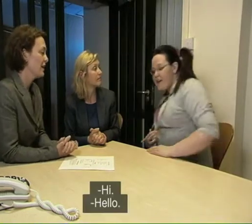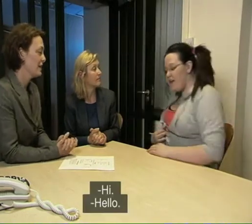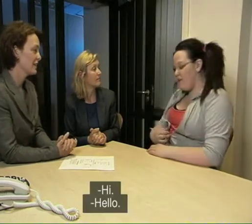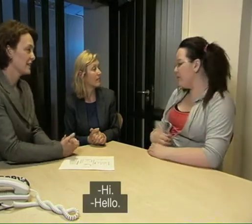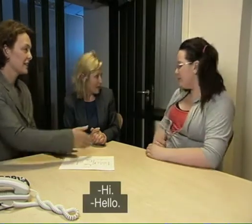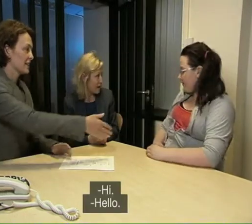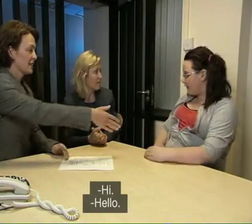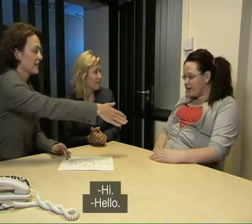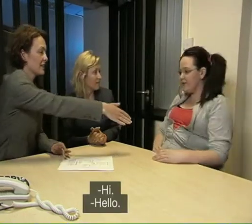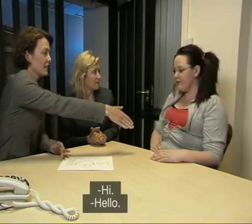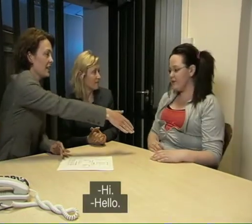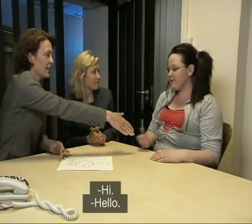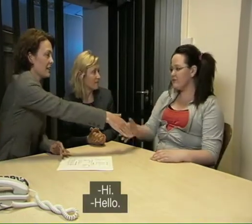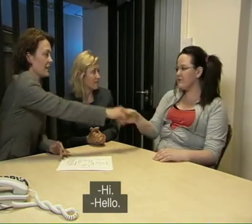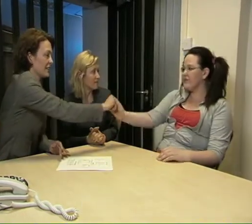Hi. Hello. Hi.